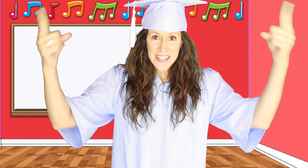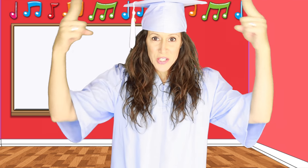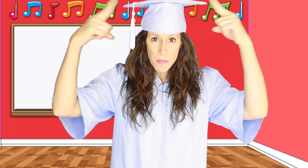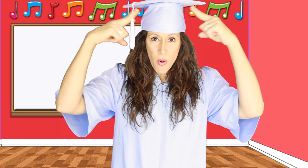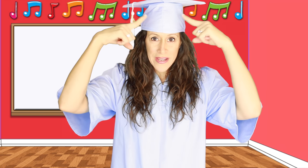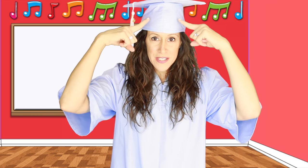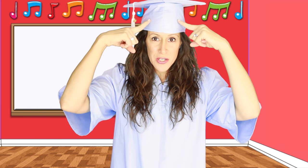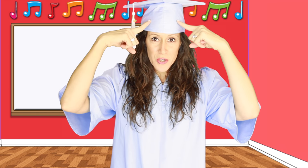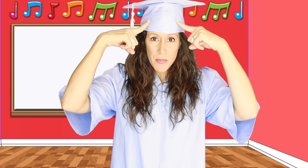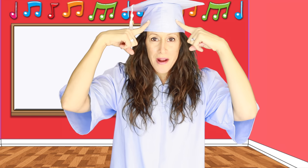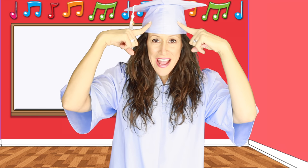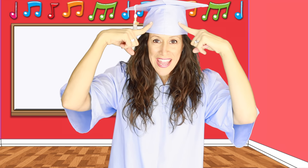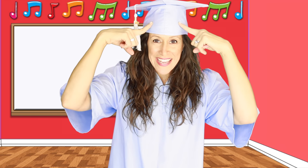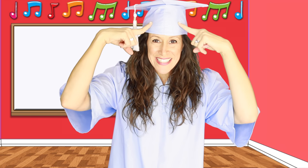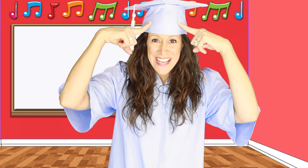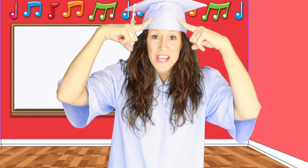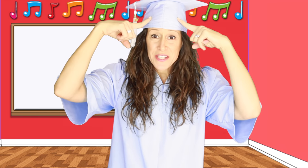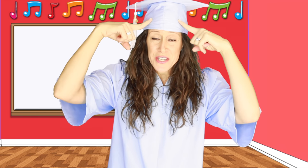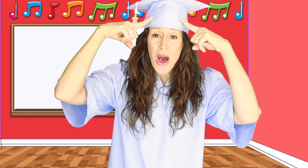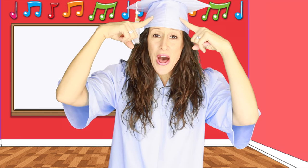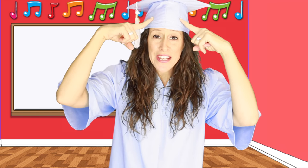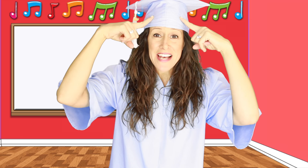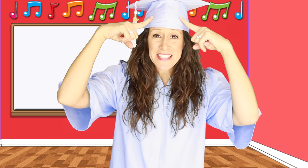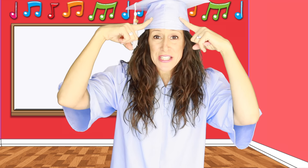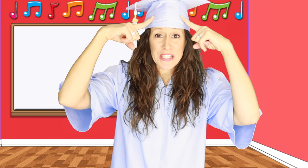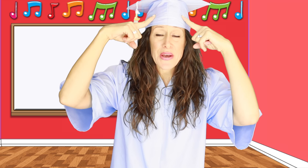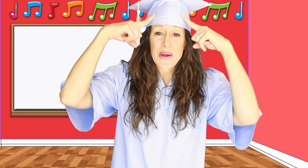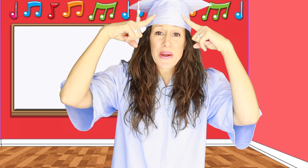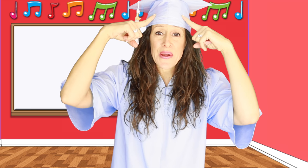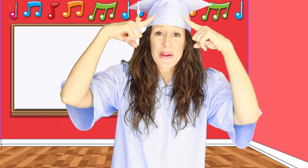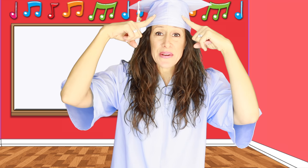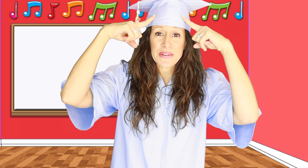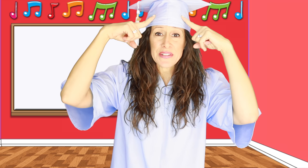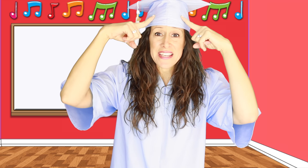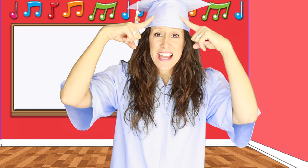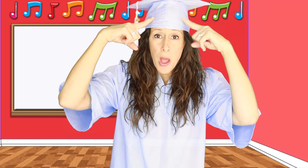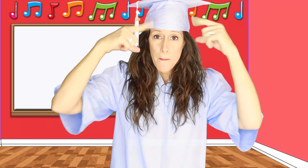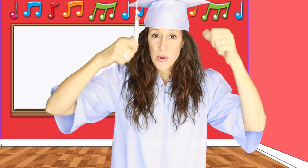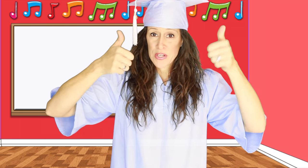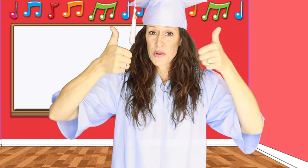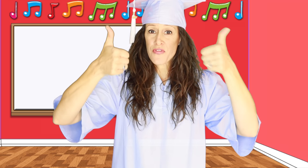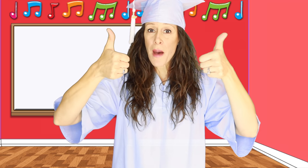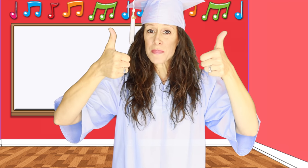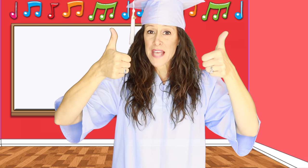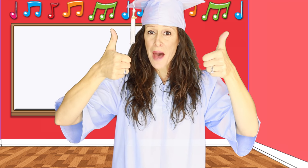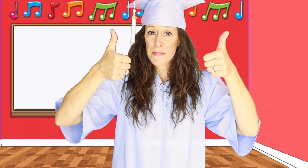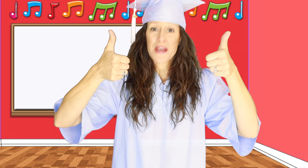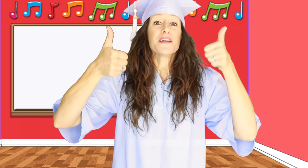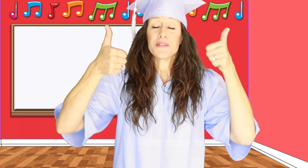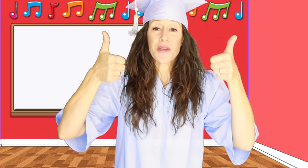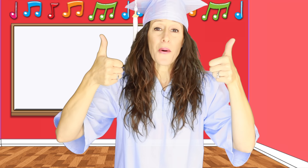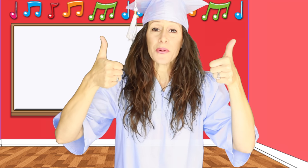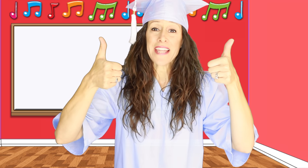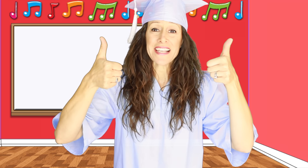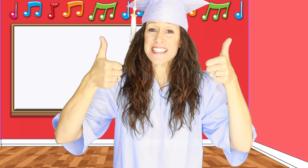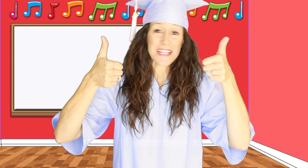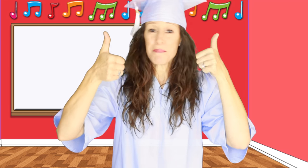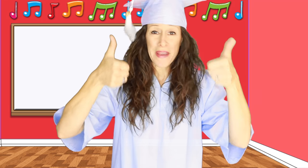you point to your brain, you taught us to learn. Put your thumbs up, you told us it'd be